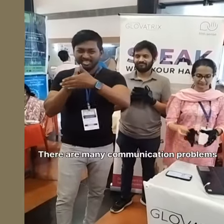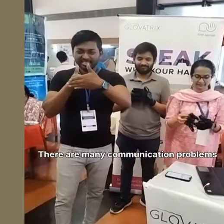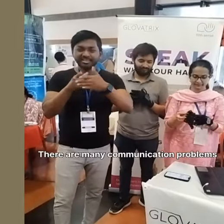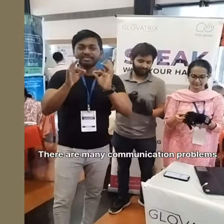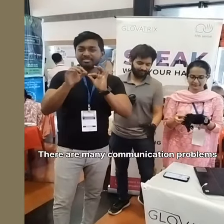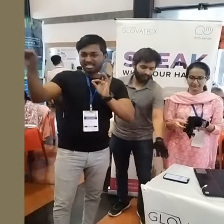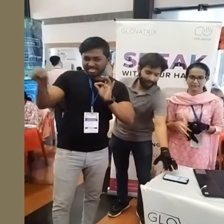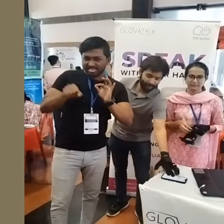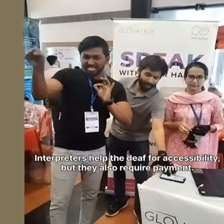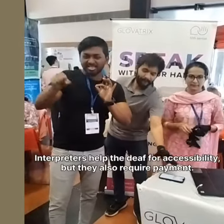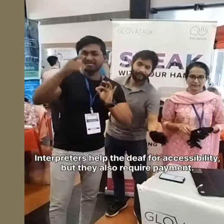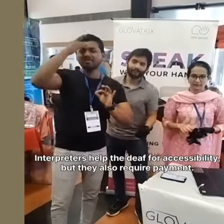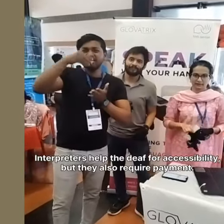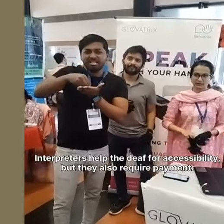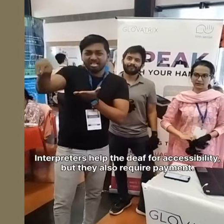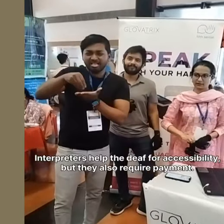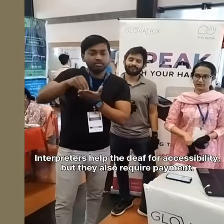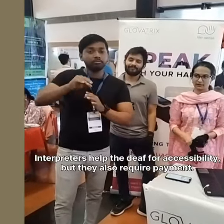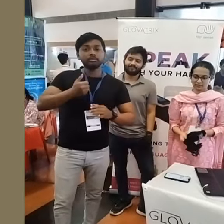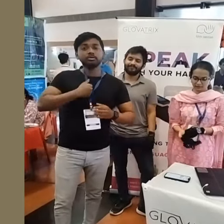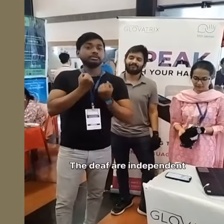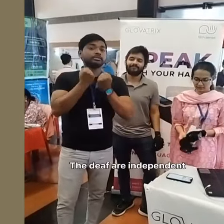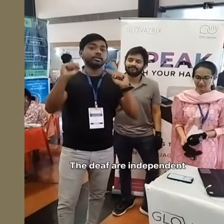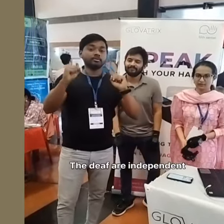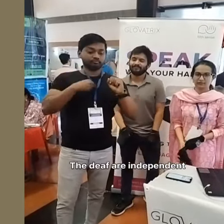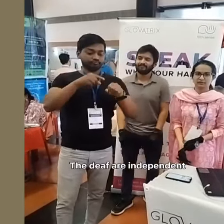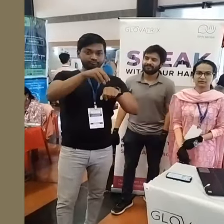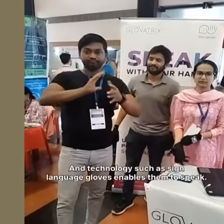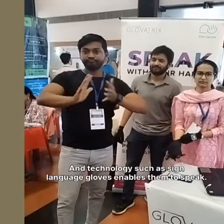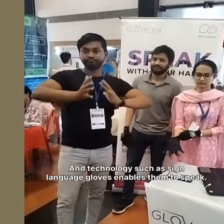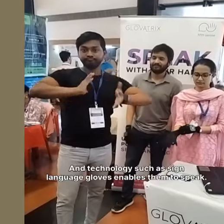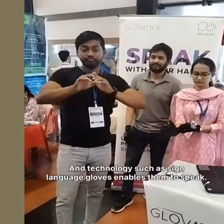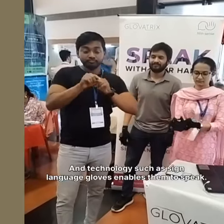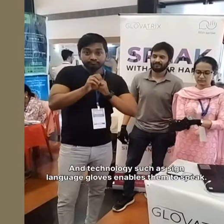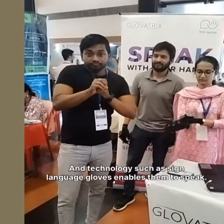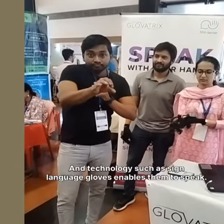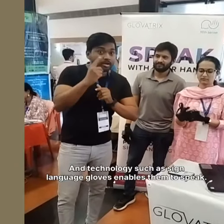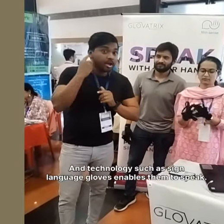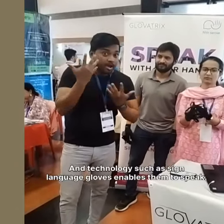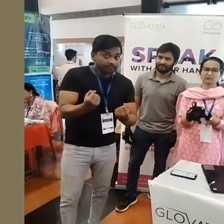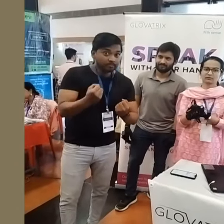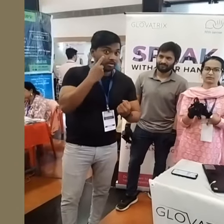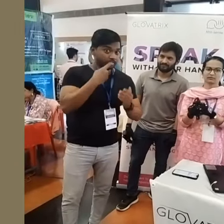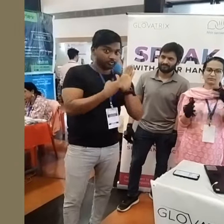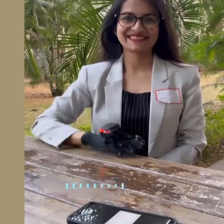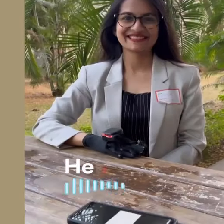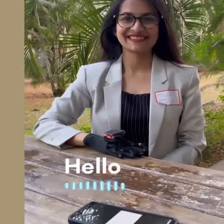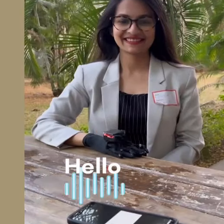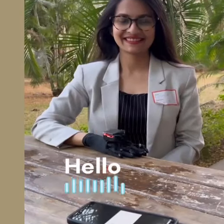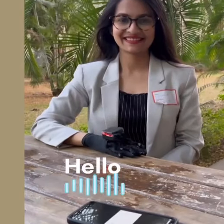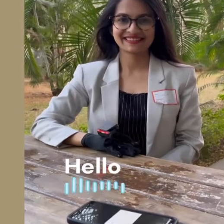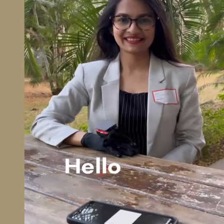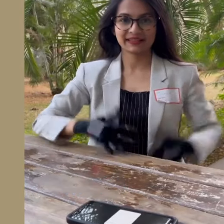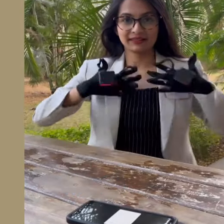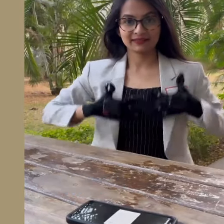Right. So at what length can it go on? Like, how many words can it pick up at one go? So right now we have